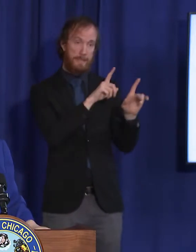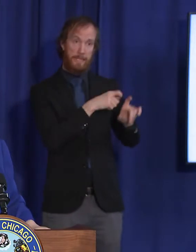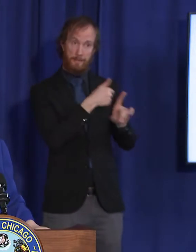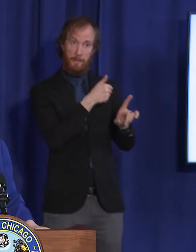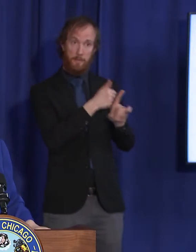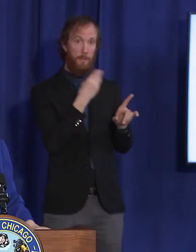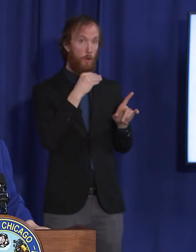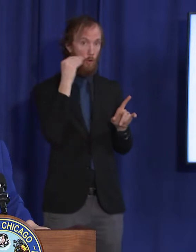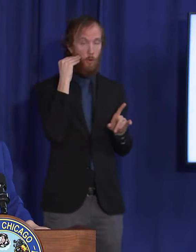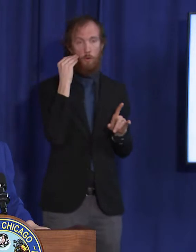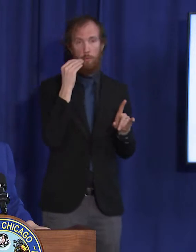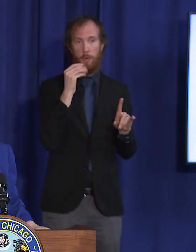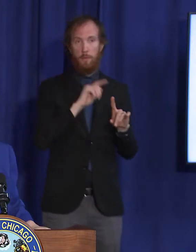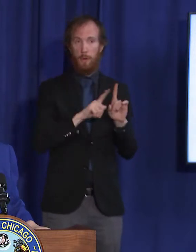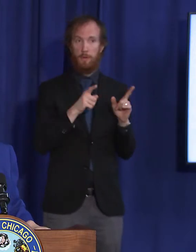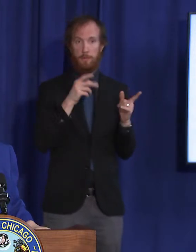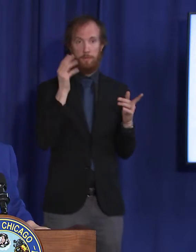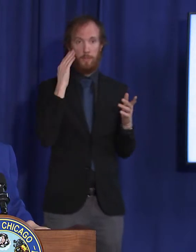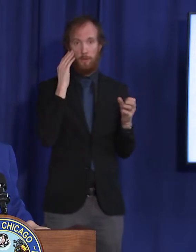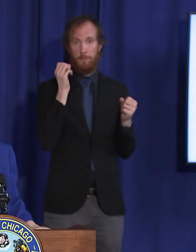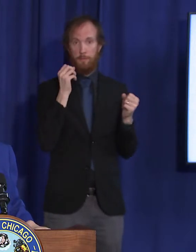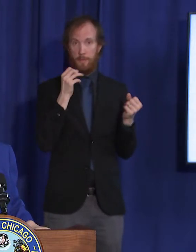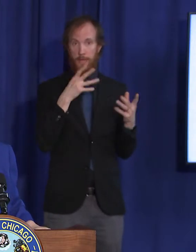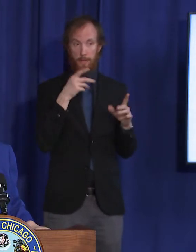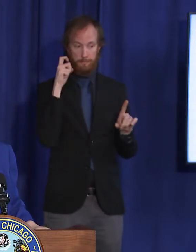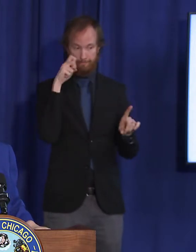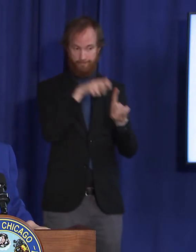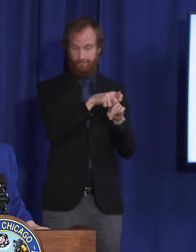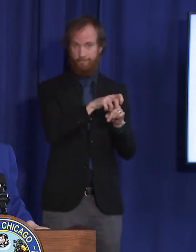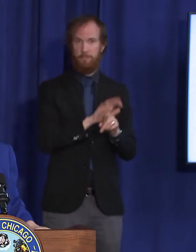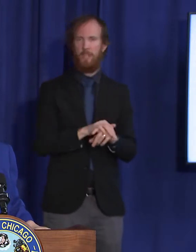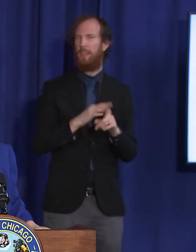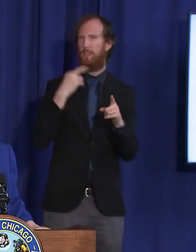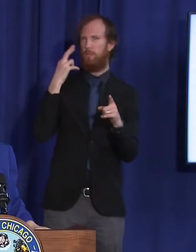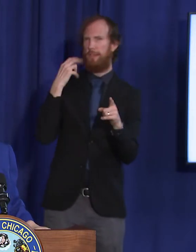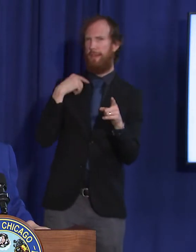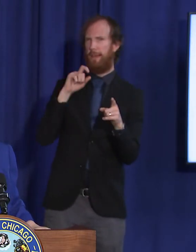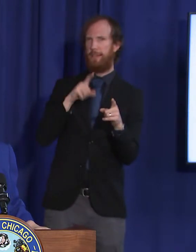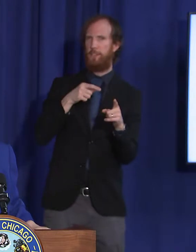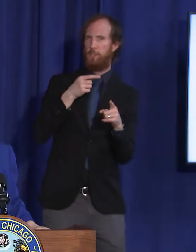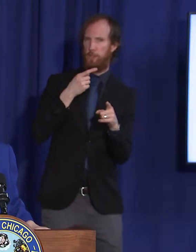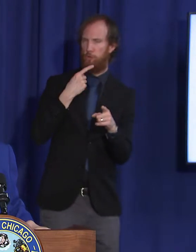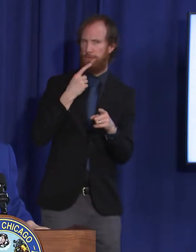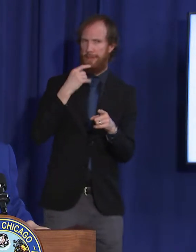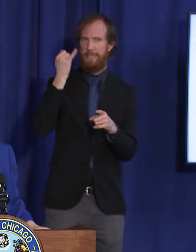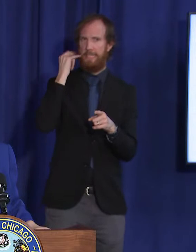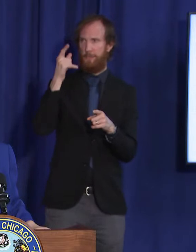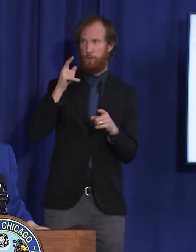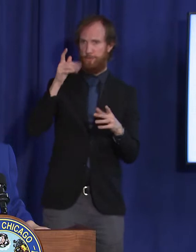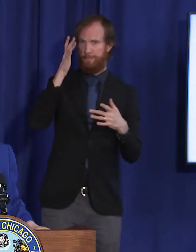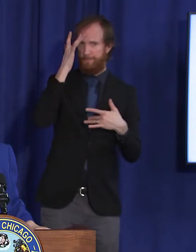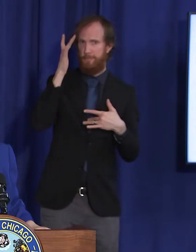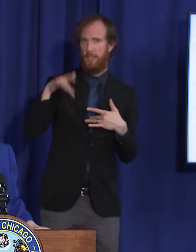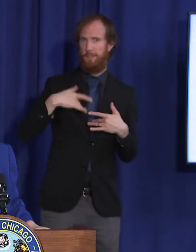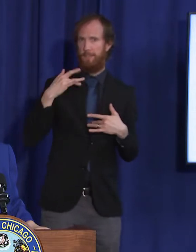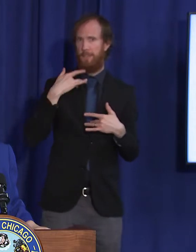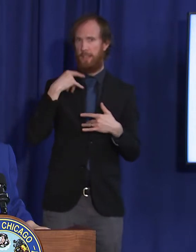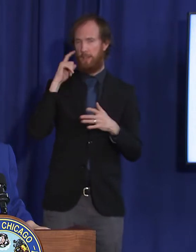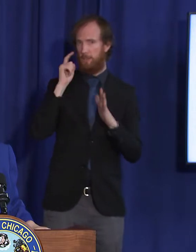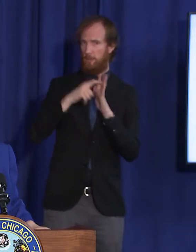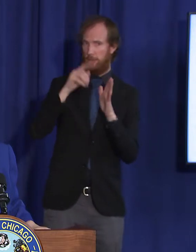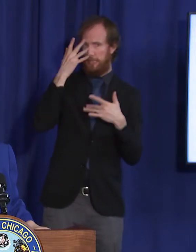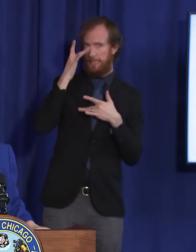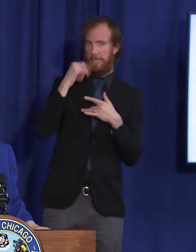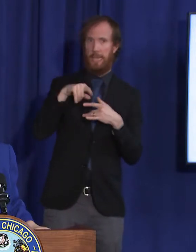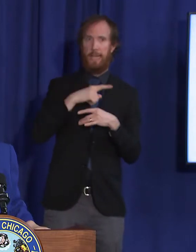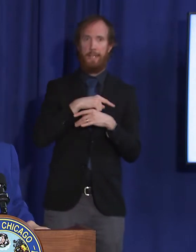were early on. The reason why I ask is because you have said all along that if you have symptoms, yes, and you test